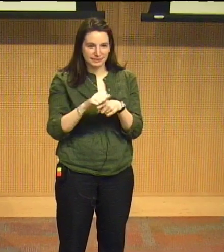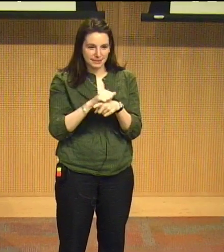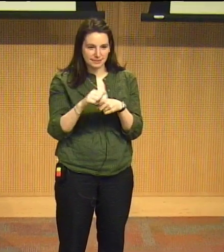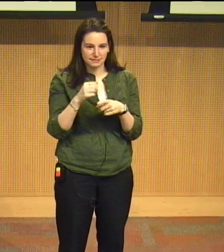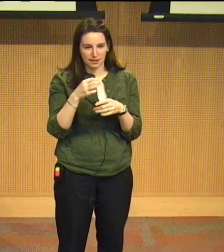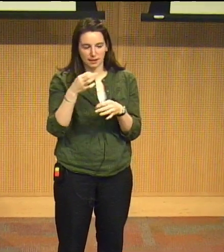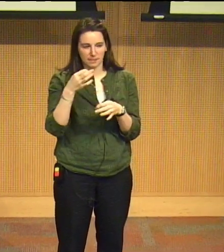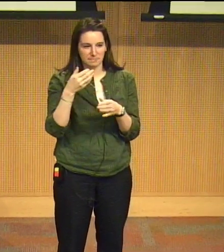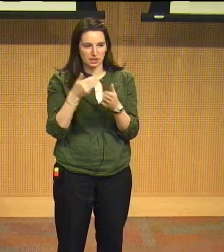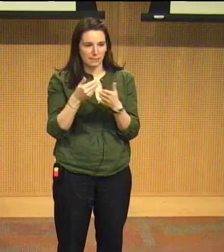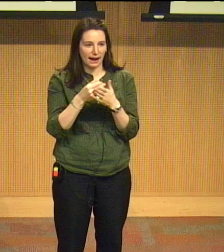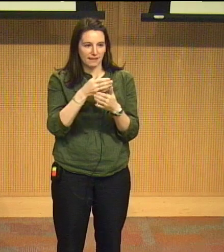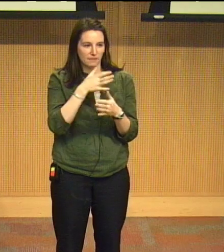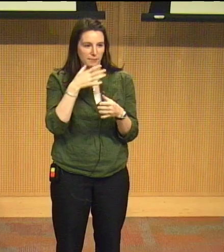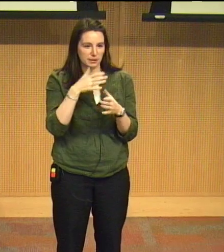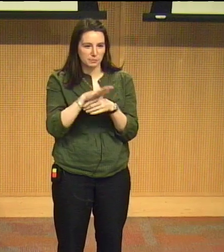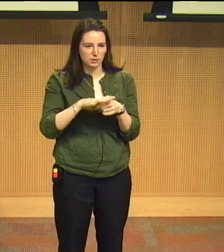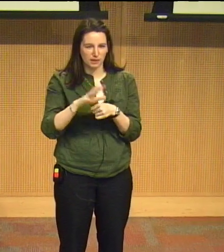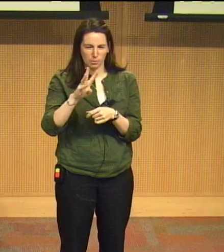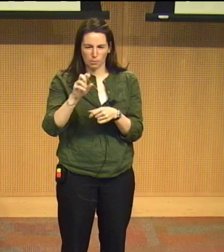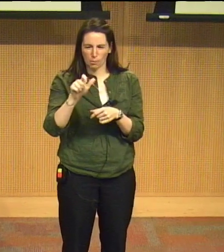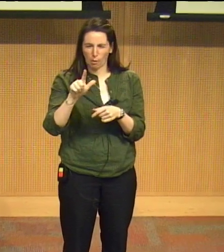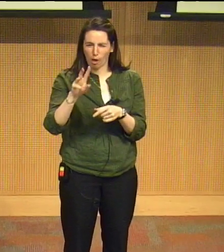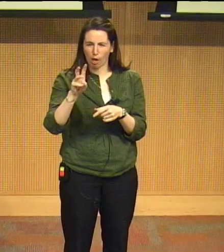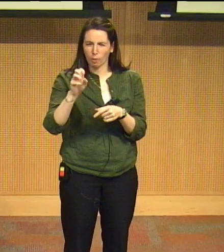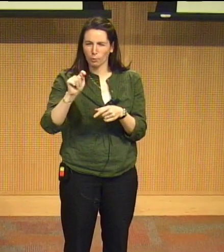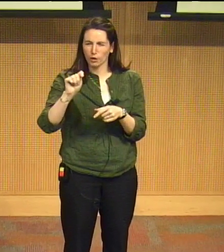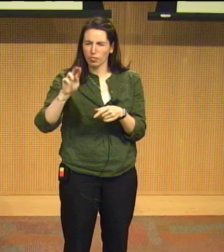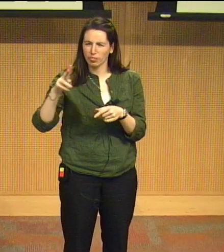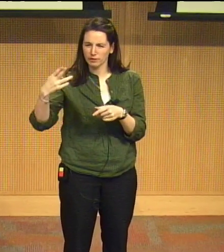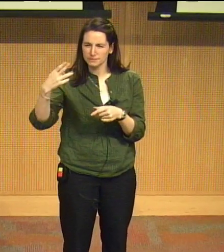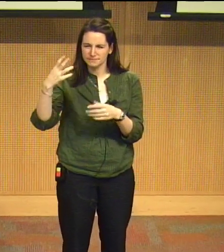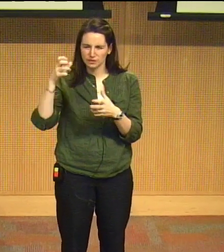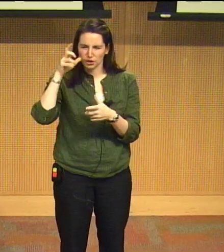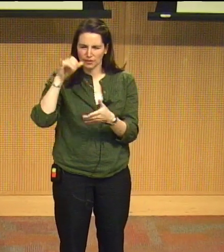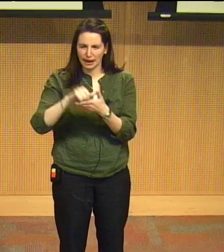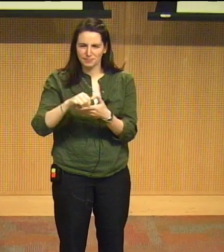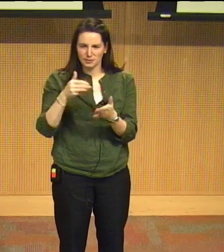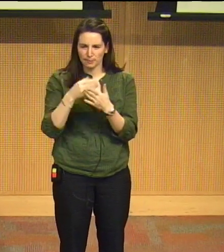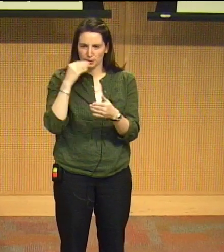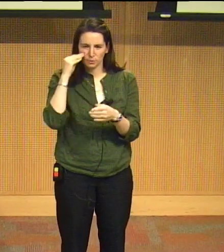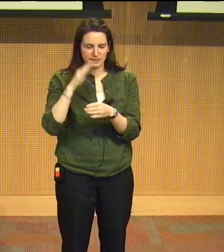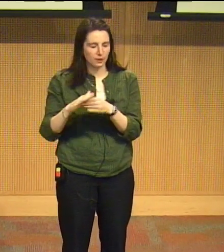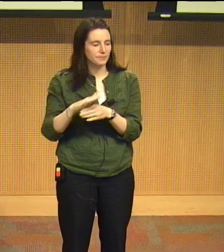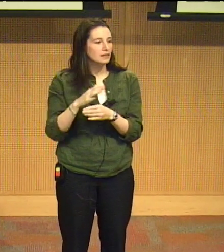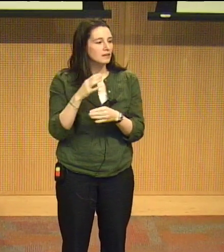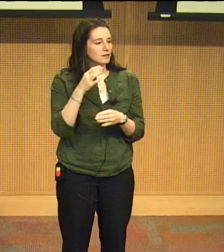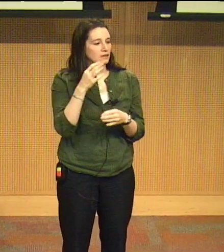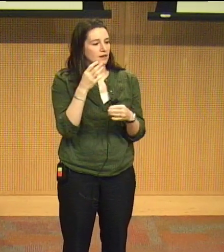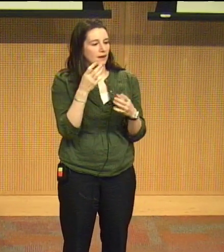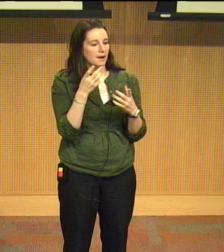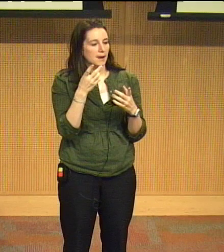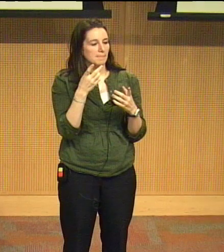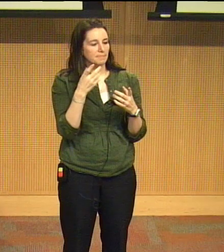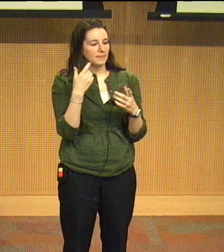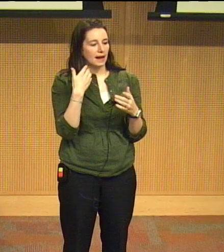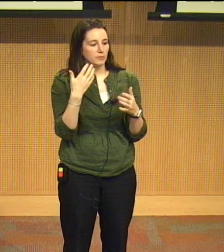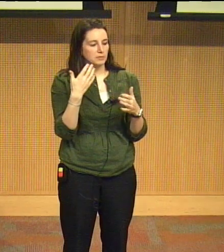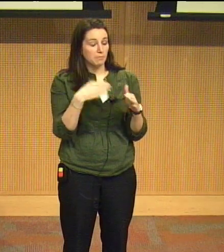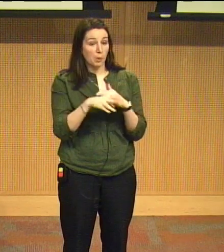practice nearby the farming community, Waldworth. You've heard of that, near my hometown. I was born